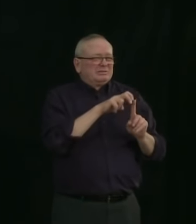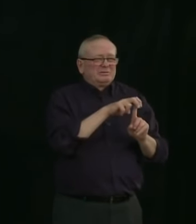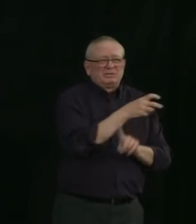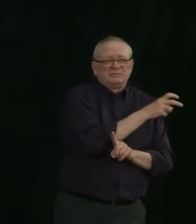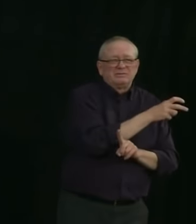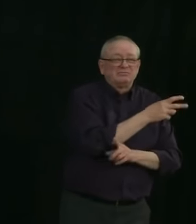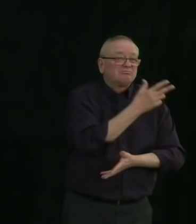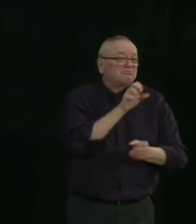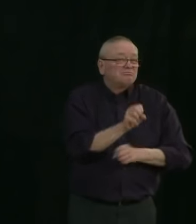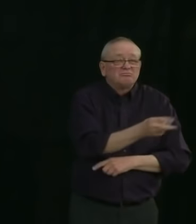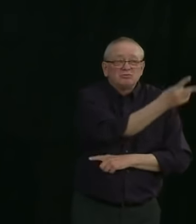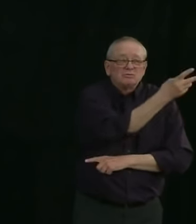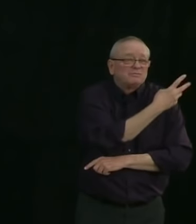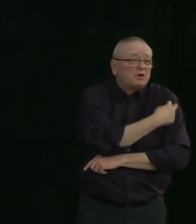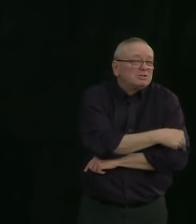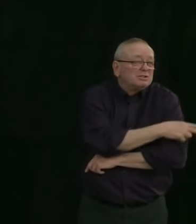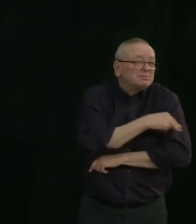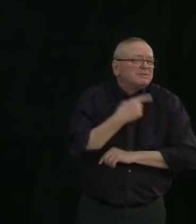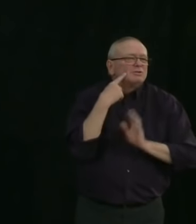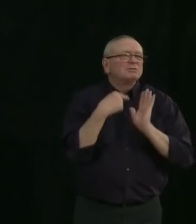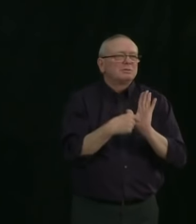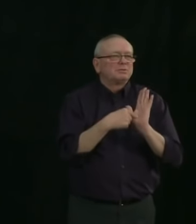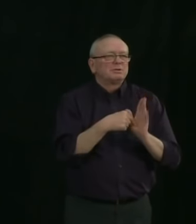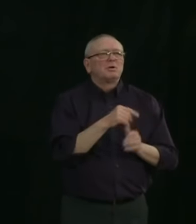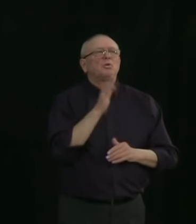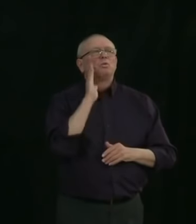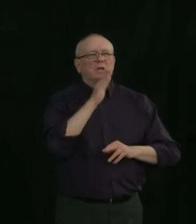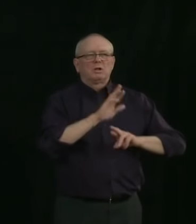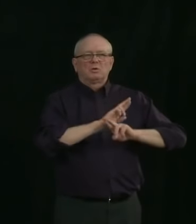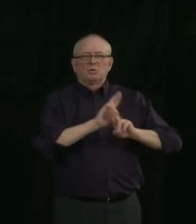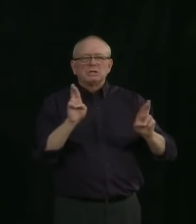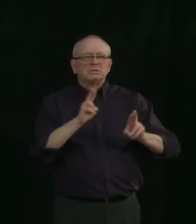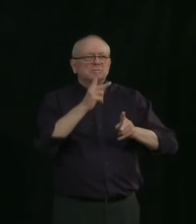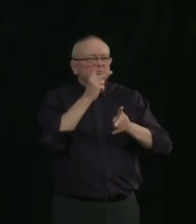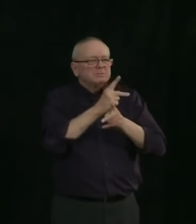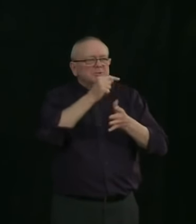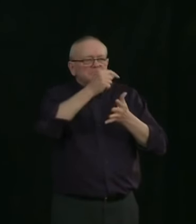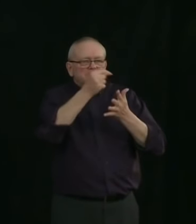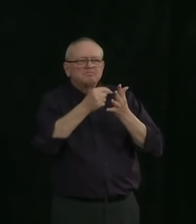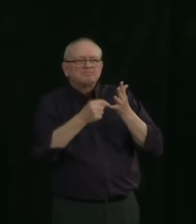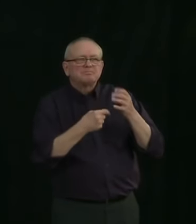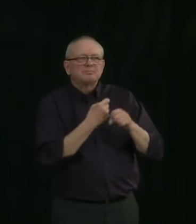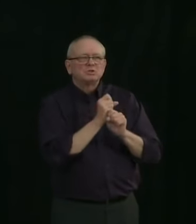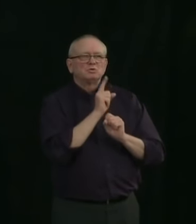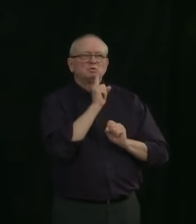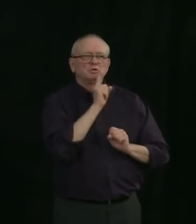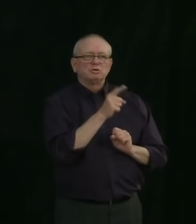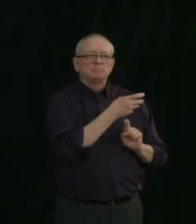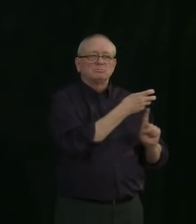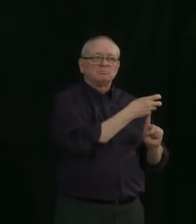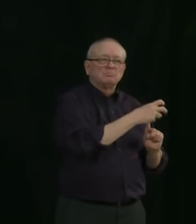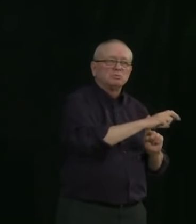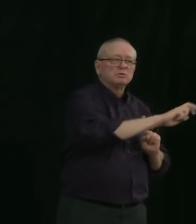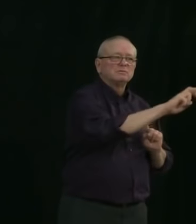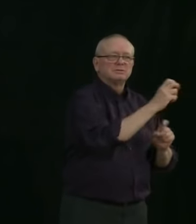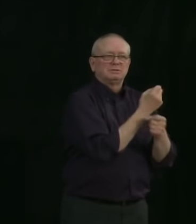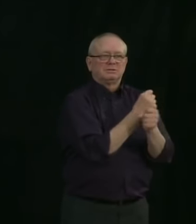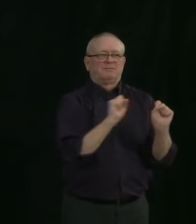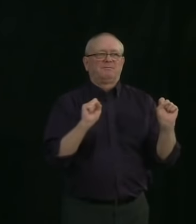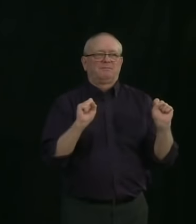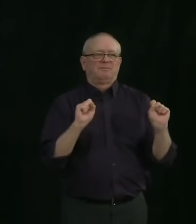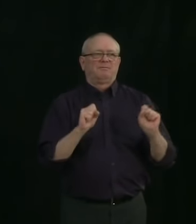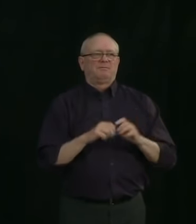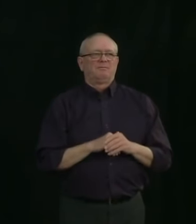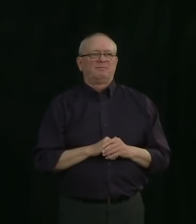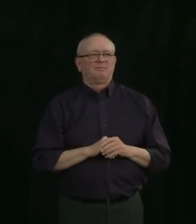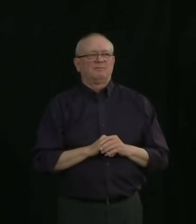hospital, then precautions would be taken, even if the person wasn't a confirmed case. If they are moved into a different location, such as needing hospital treatment for some